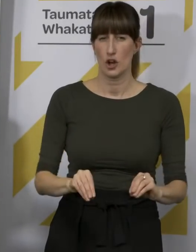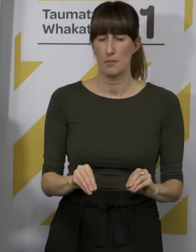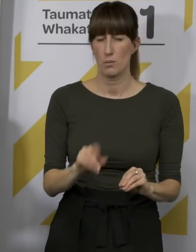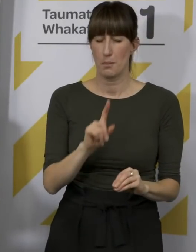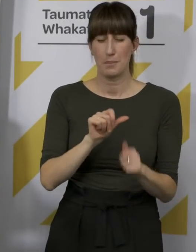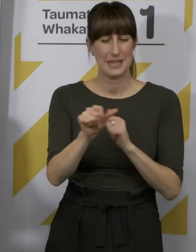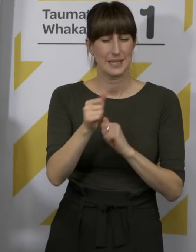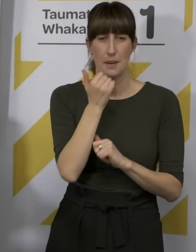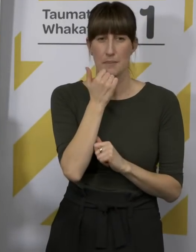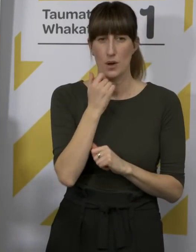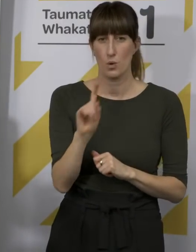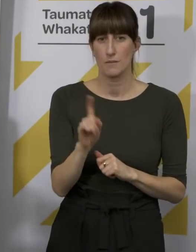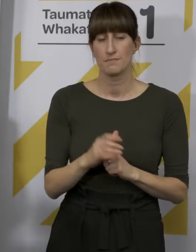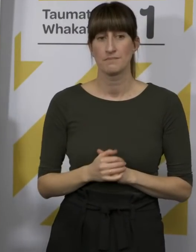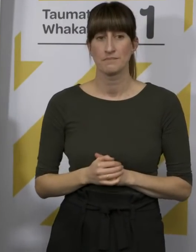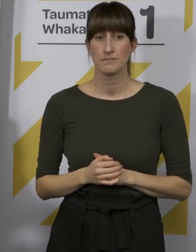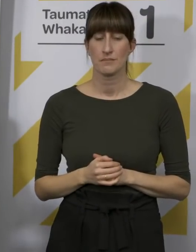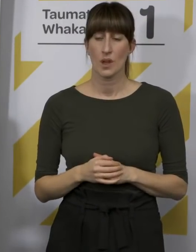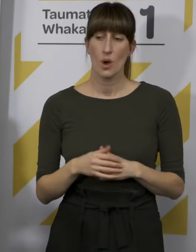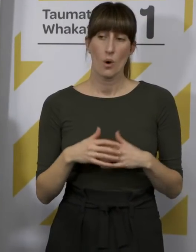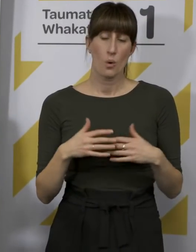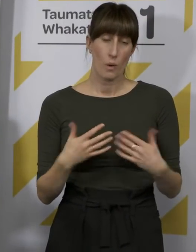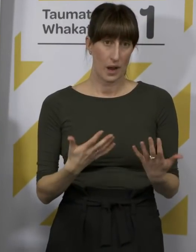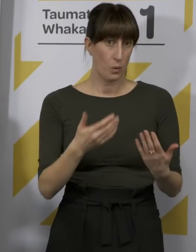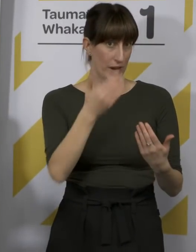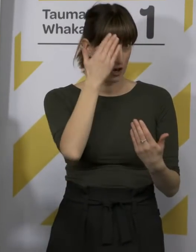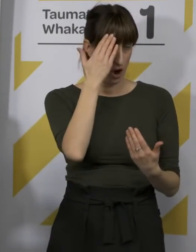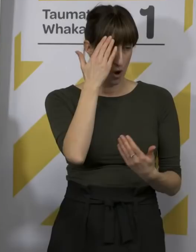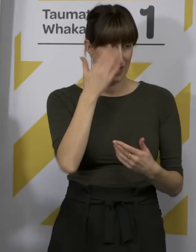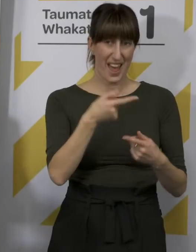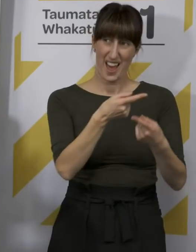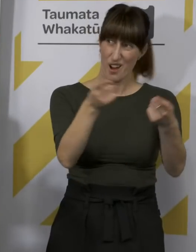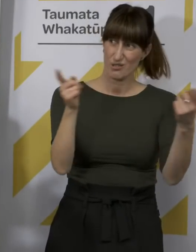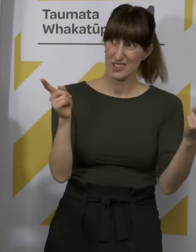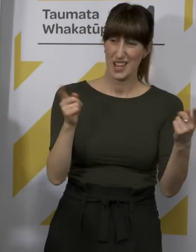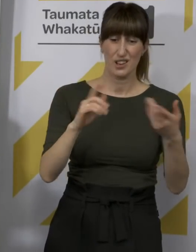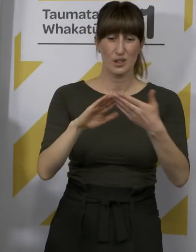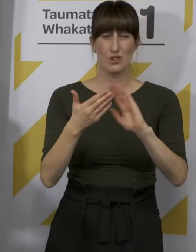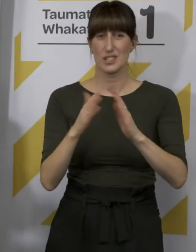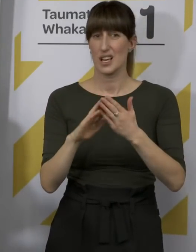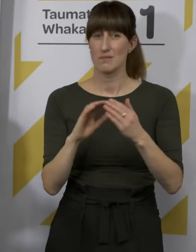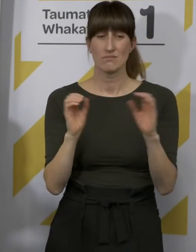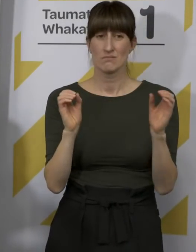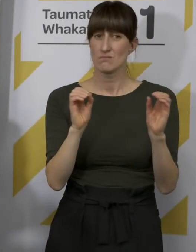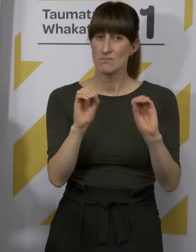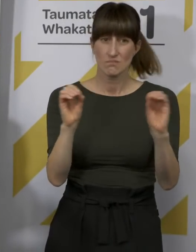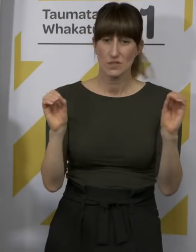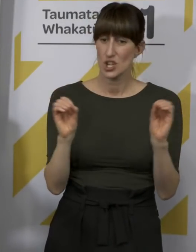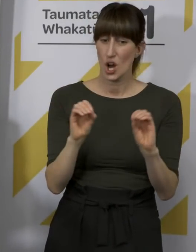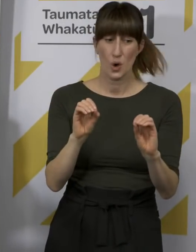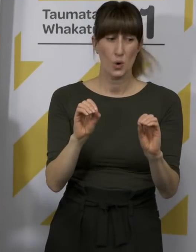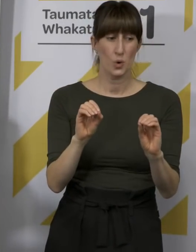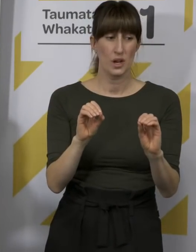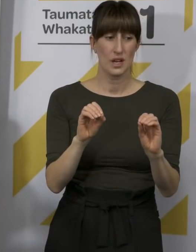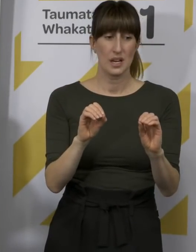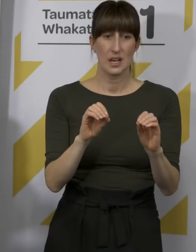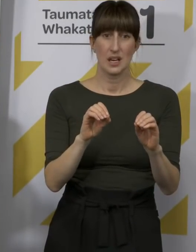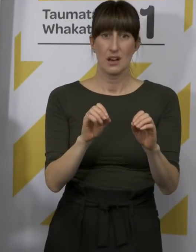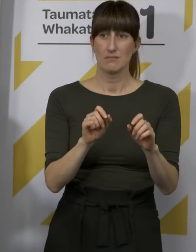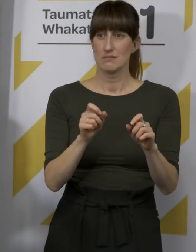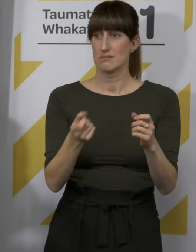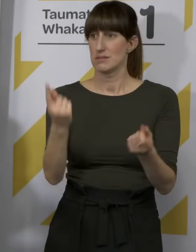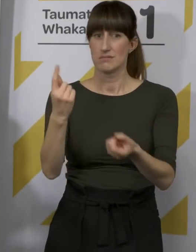we have been testing right through, even through alert level 2 and 1, when we were confident there wasn't any community transmission, and